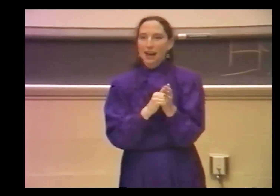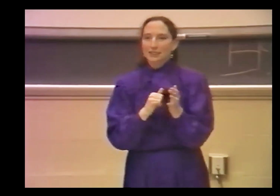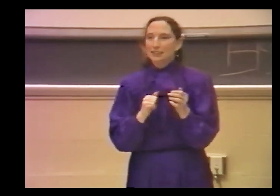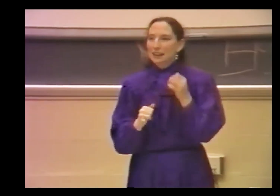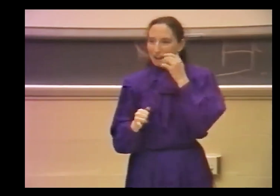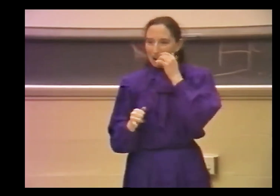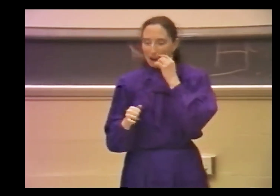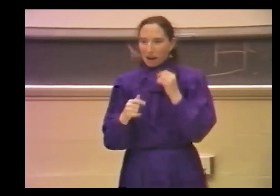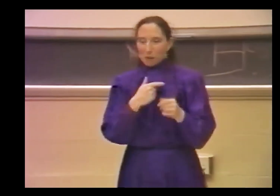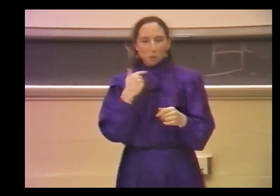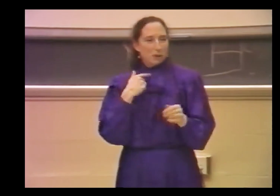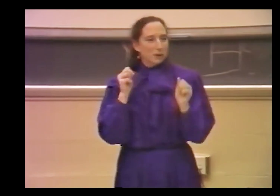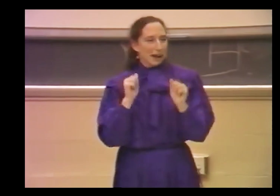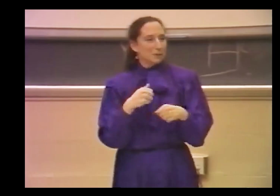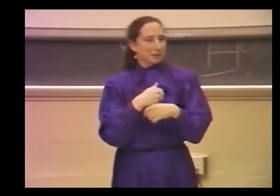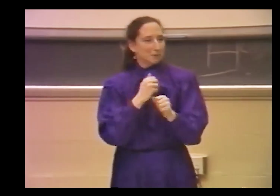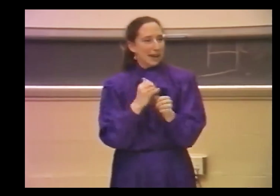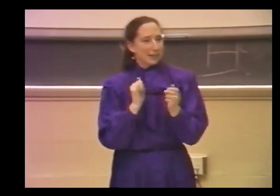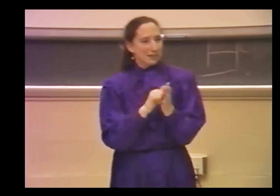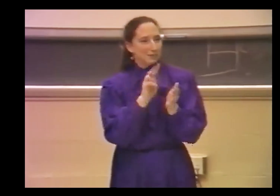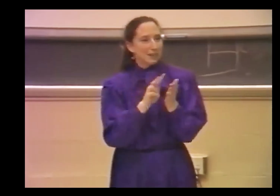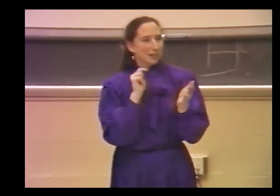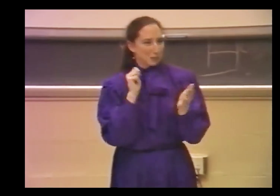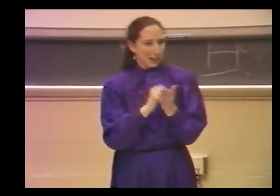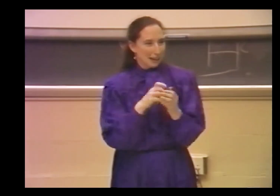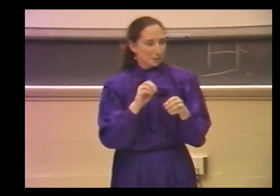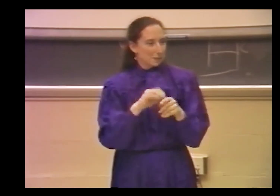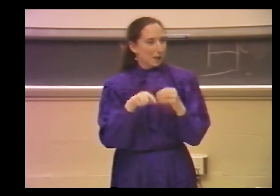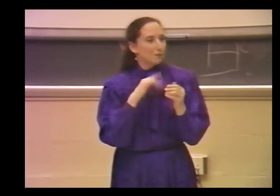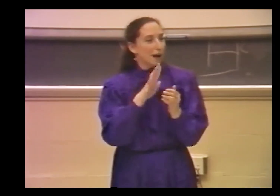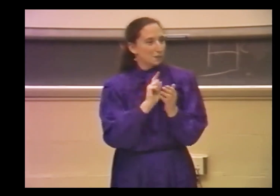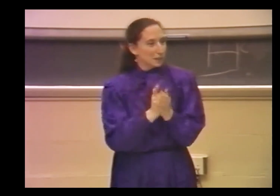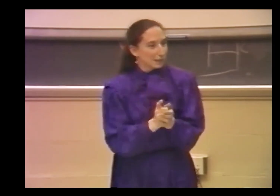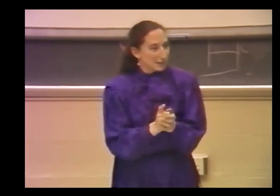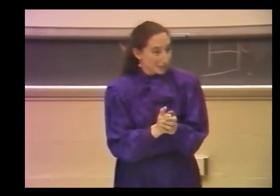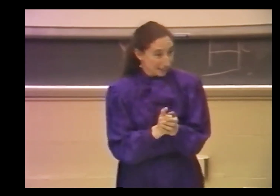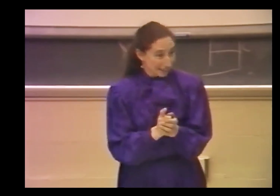that we were able to make this videotape in about 5 minutes,